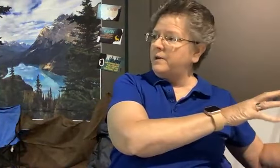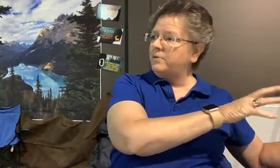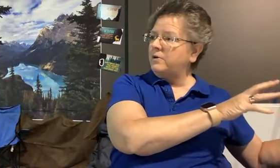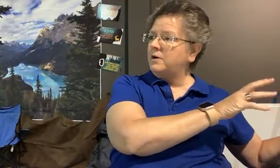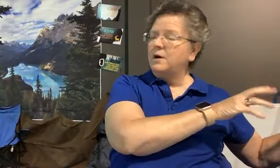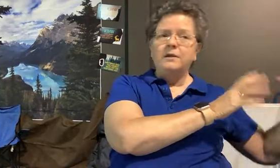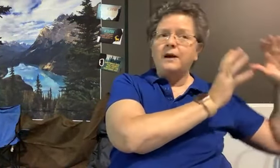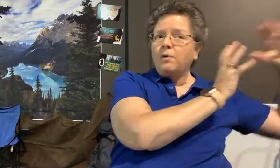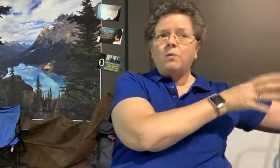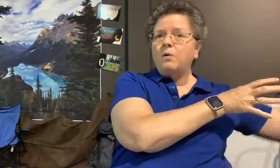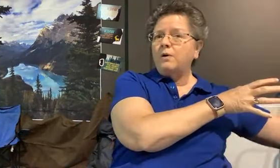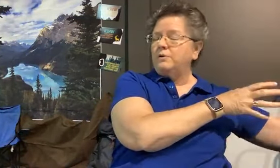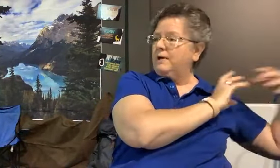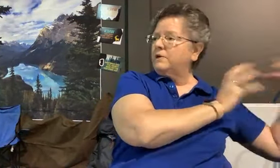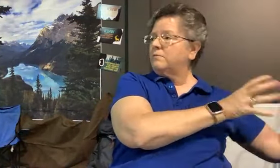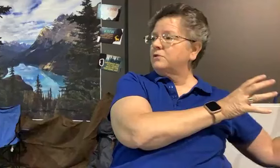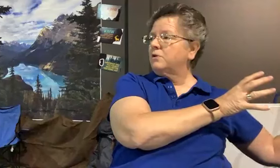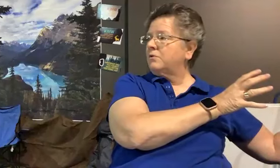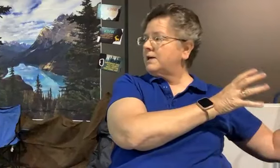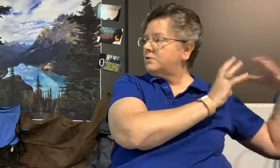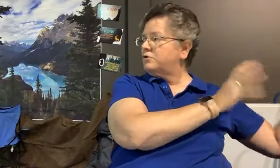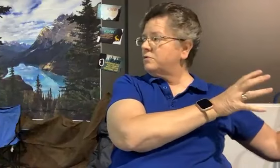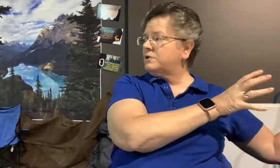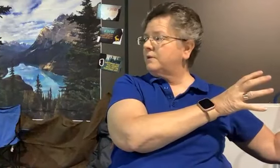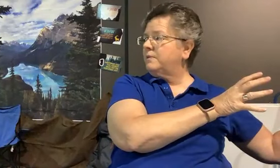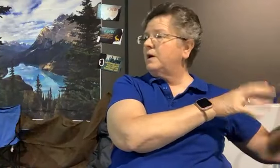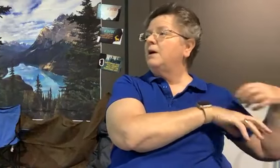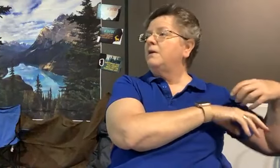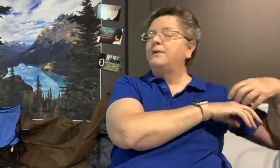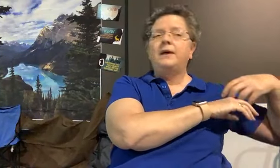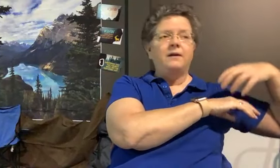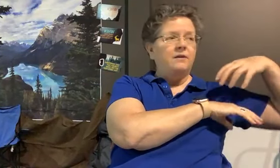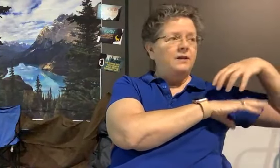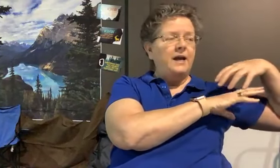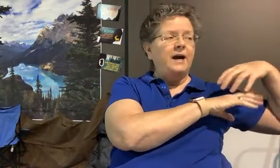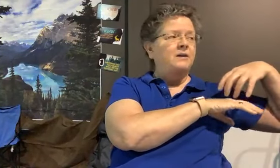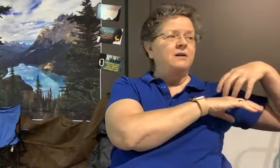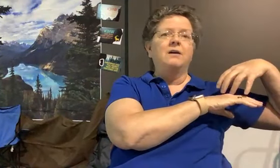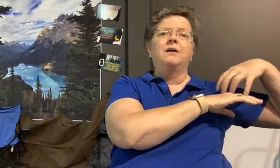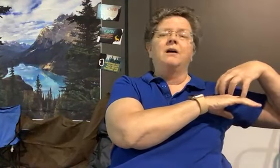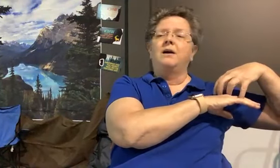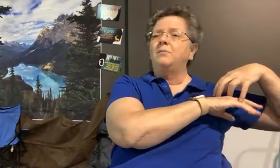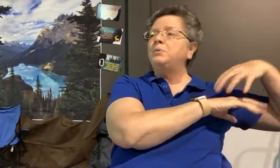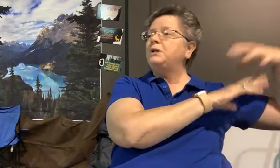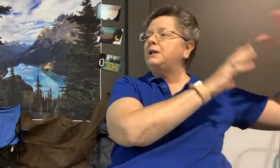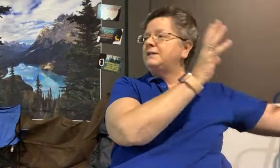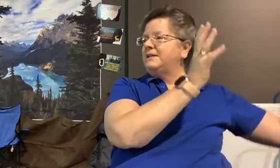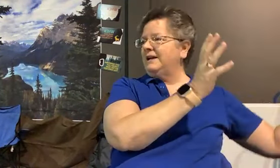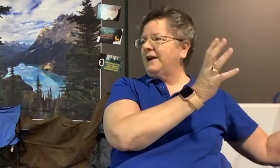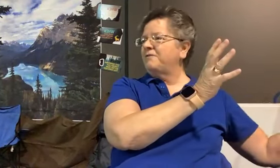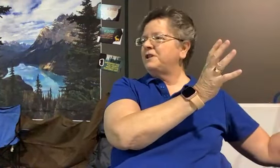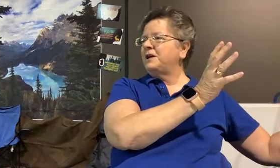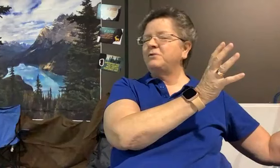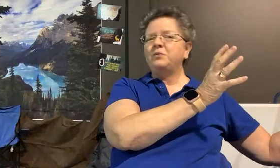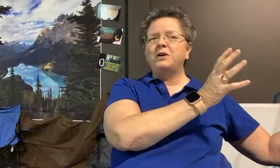Remember, they were warned. Everything was going great in Jerusalem. They had plenty. Everything was